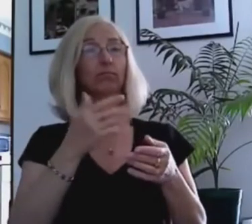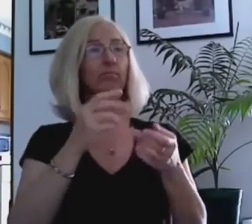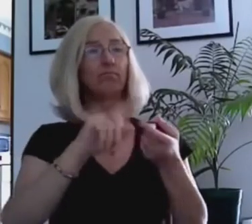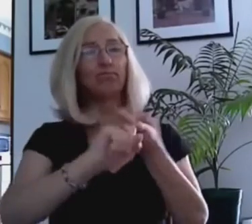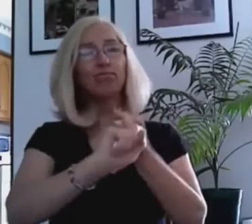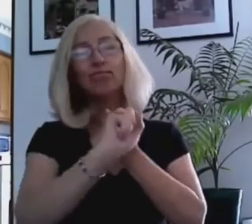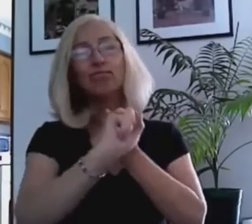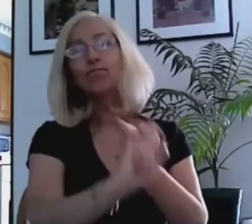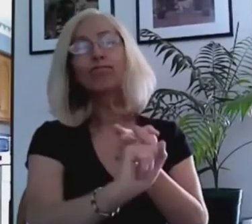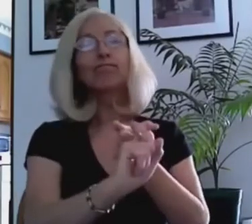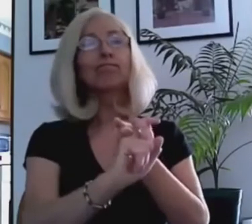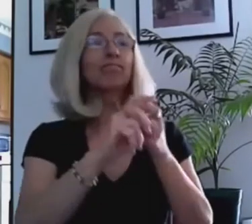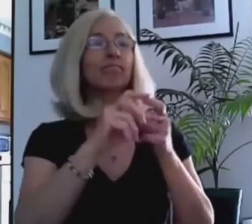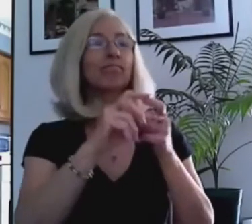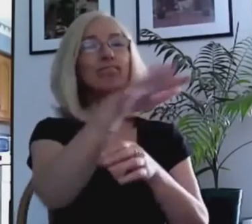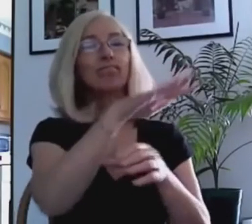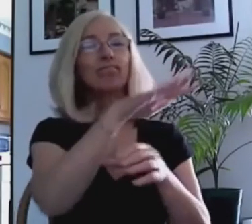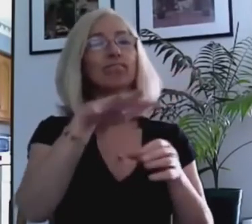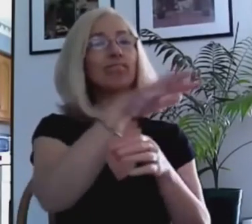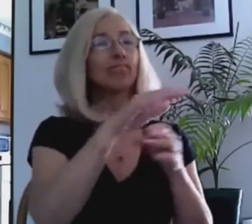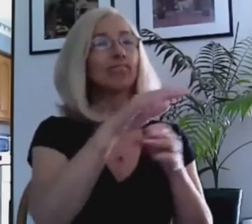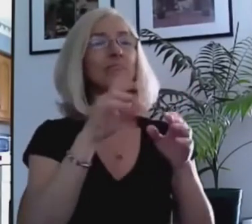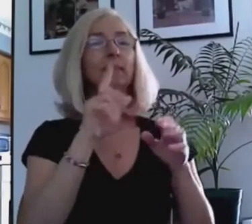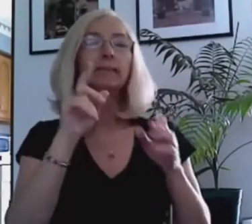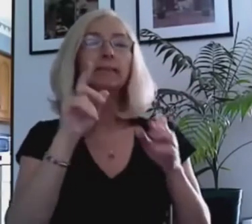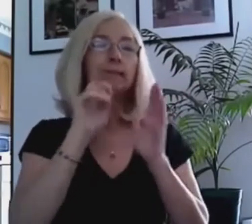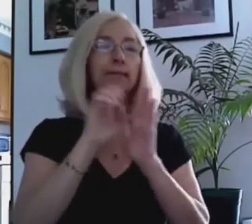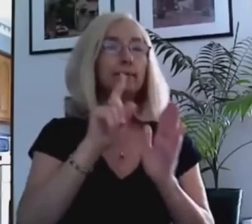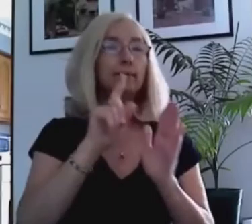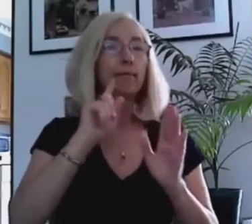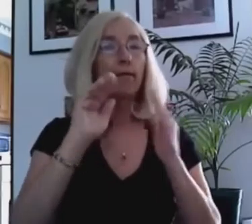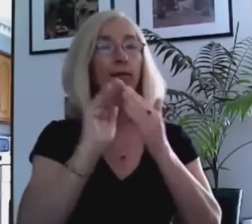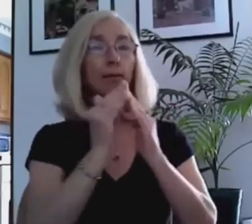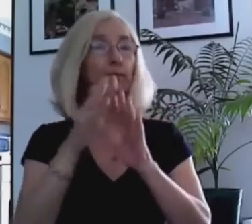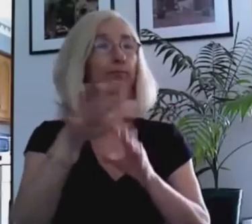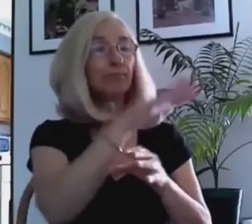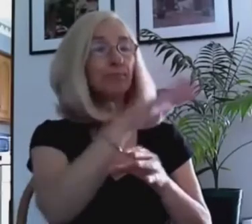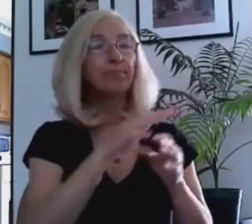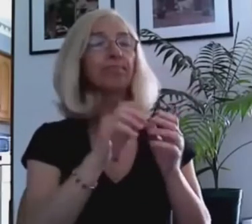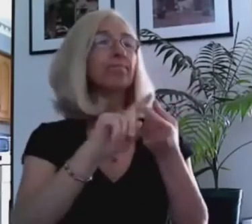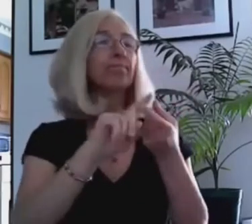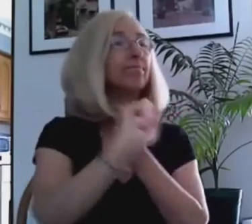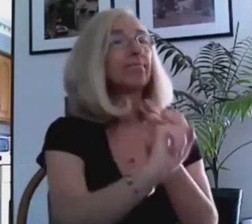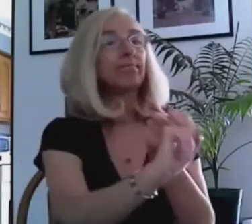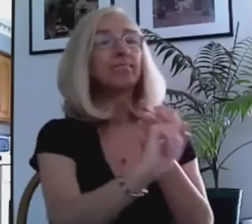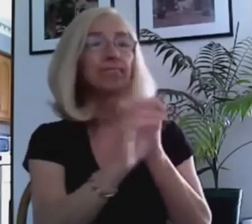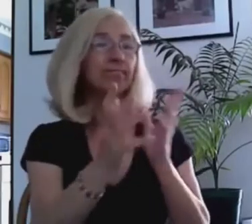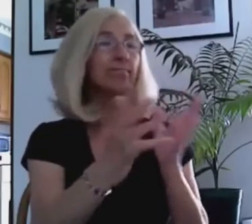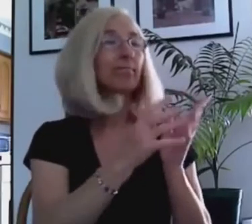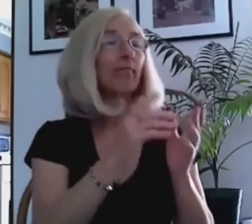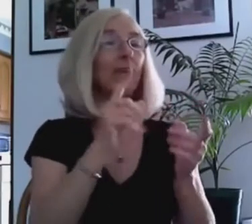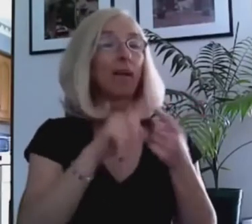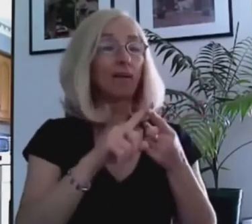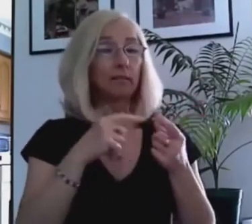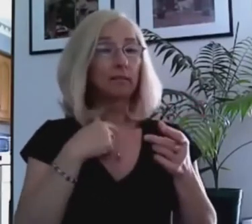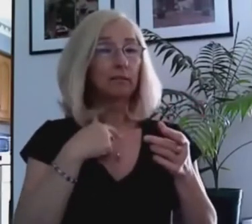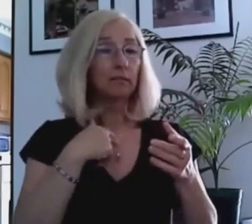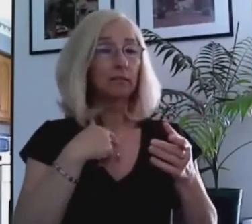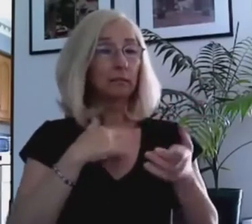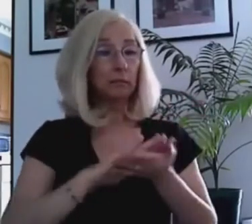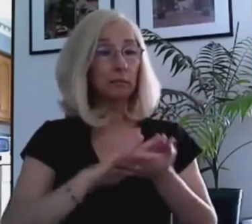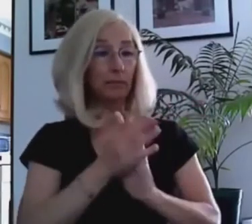daughter for eating vegetarian because it is a health choice. And even some of my close friends